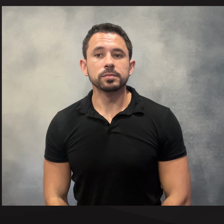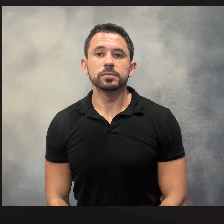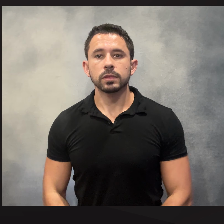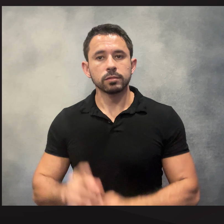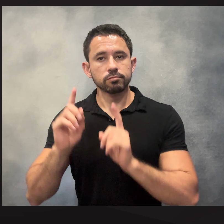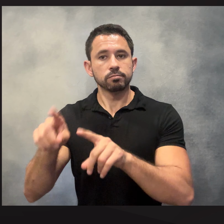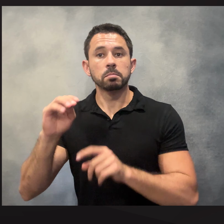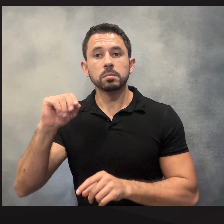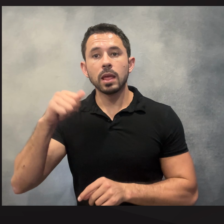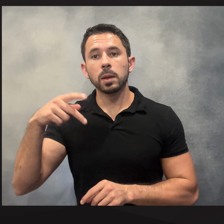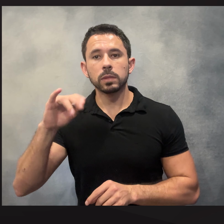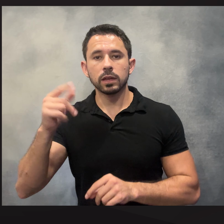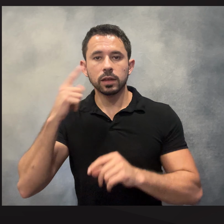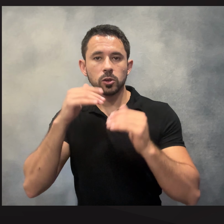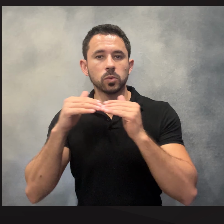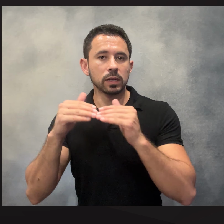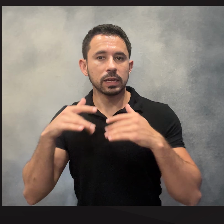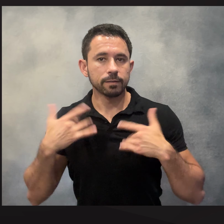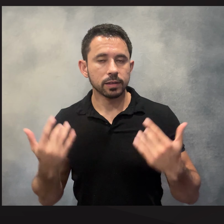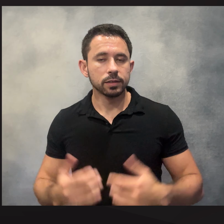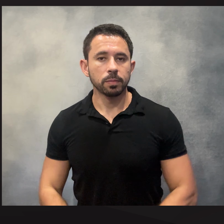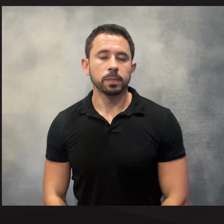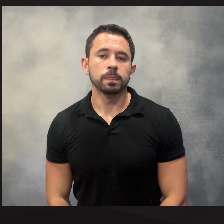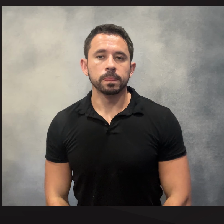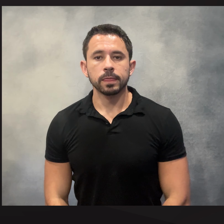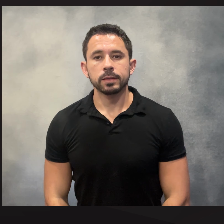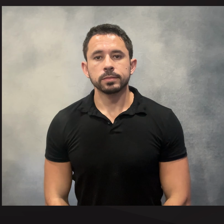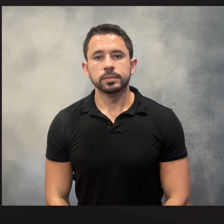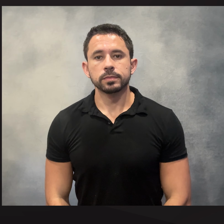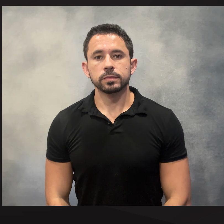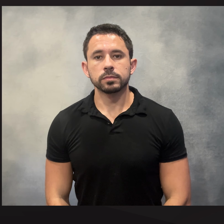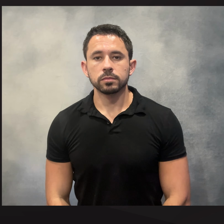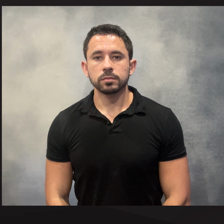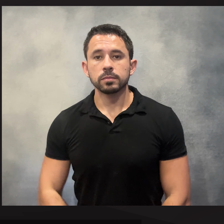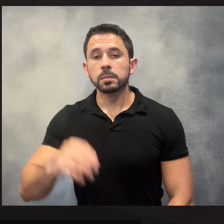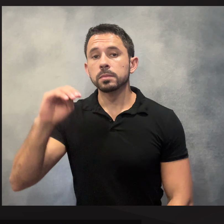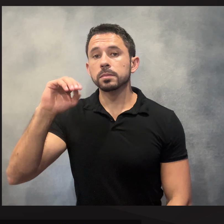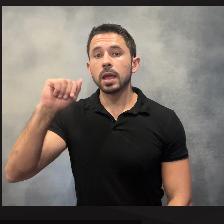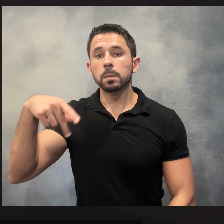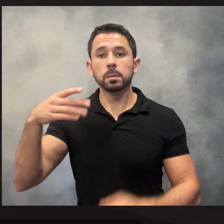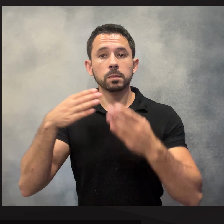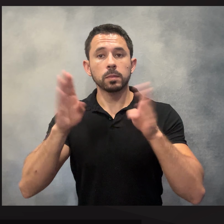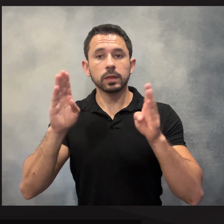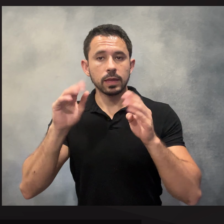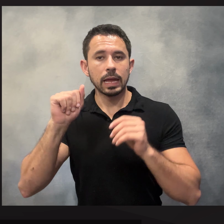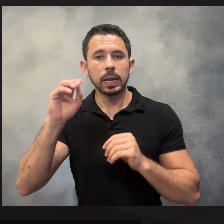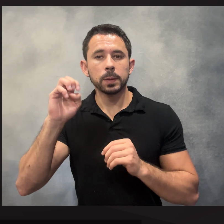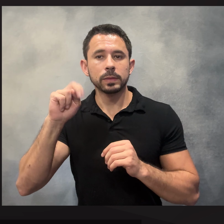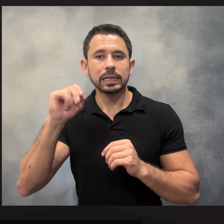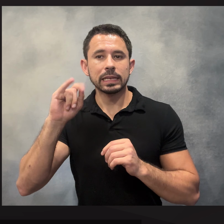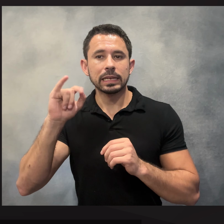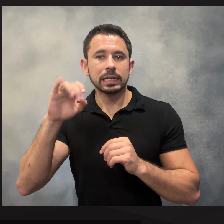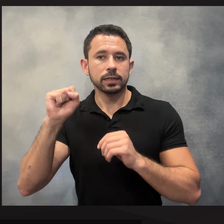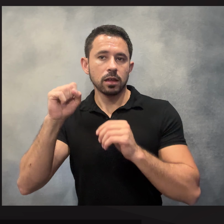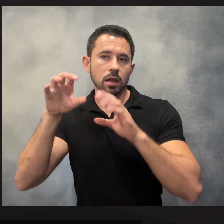Attend a mapping equity event. Map public amenity outdoors on field